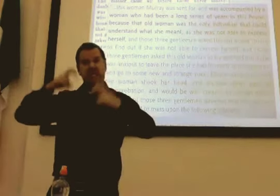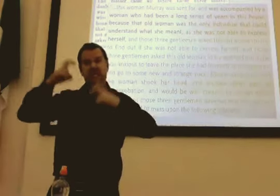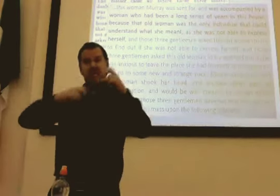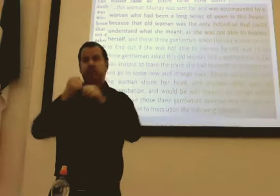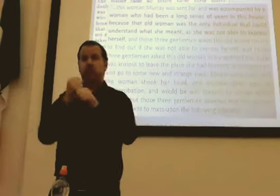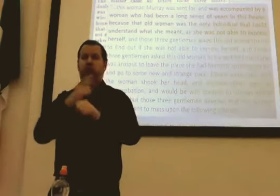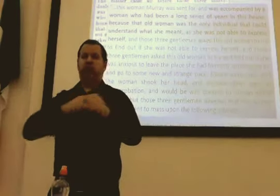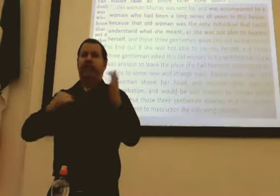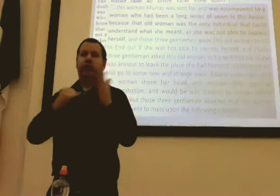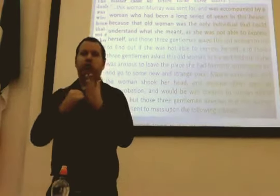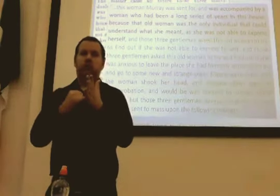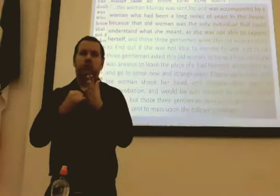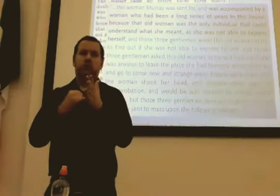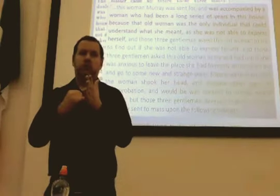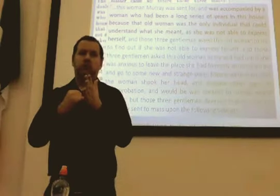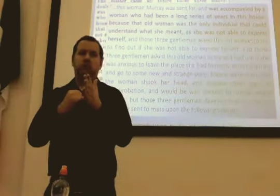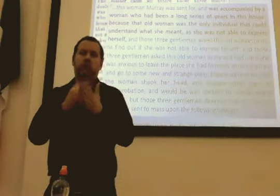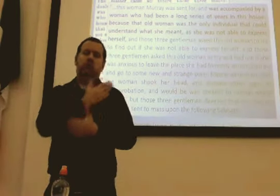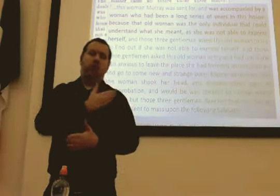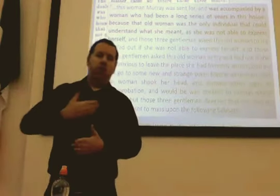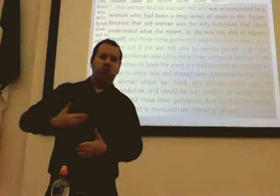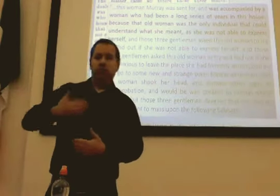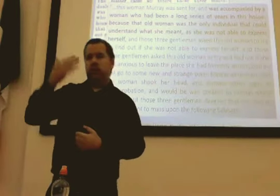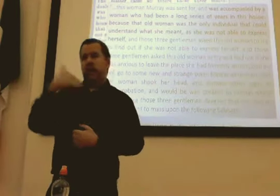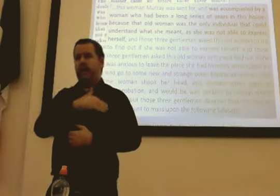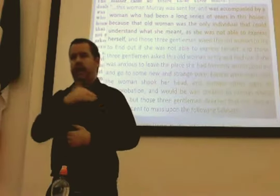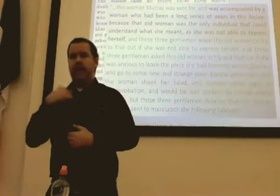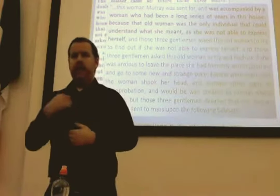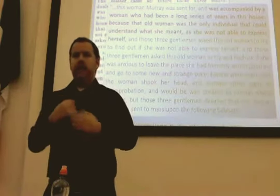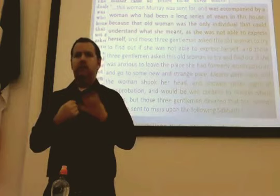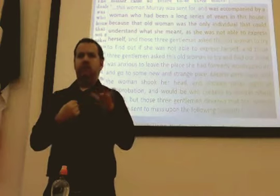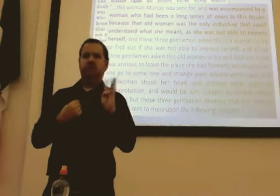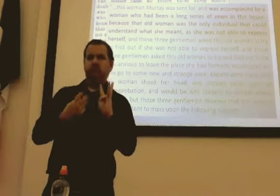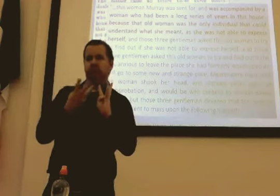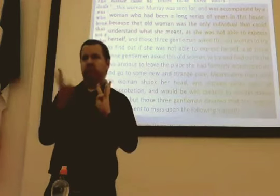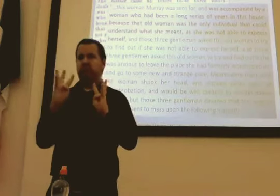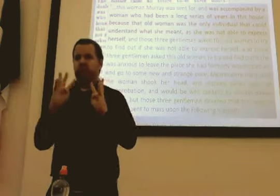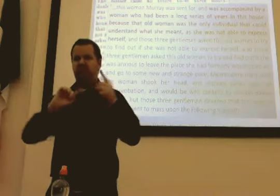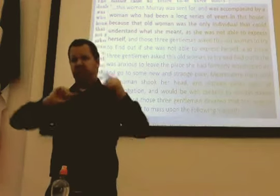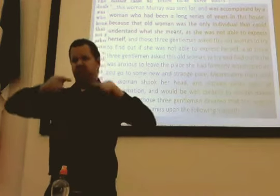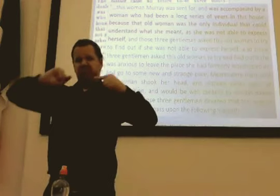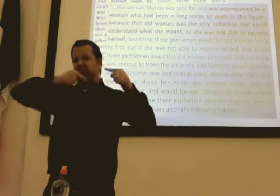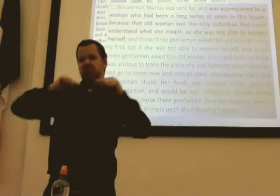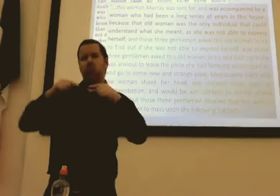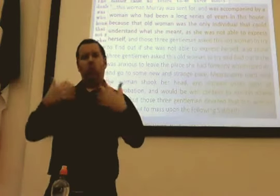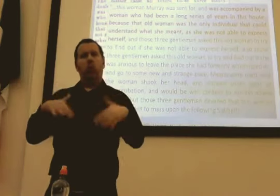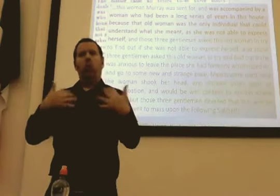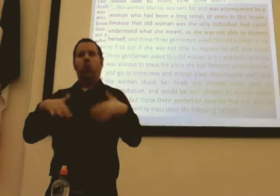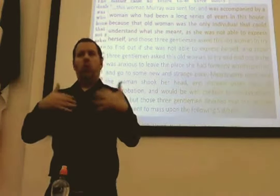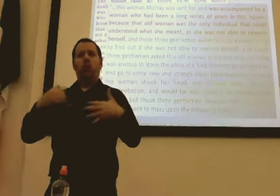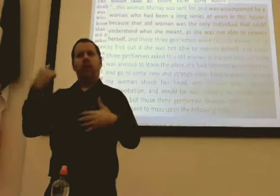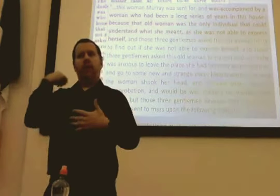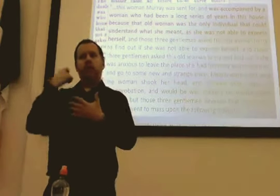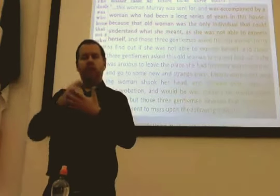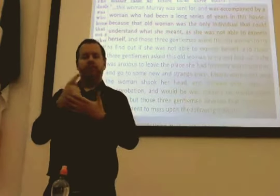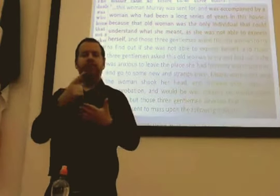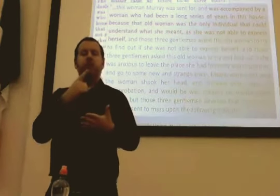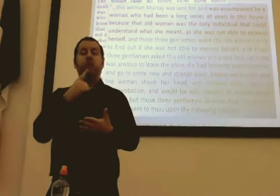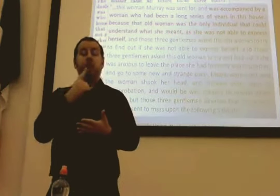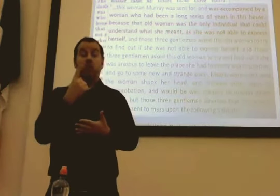Guardians about religion, Protestantism versus Catholicism, and it was a hot topic at the